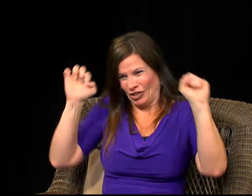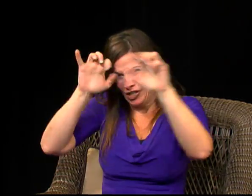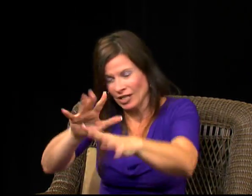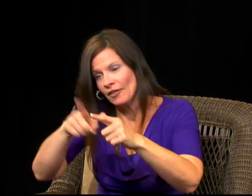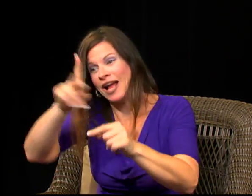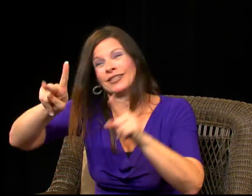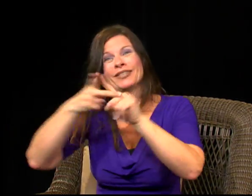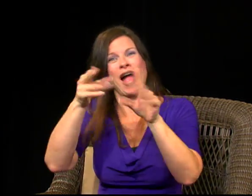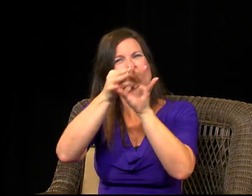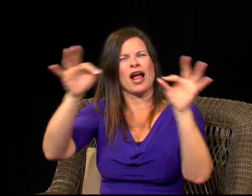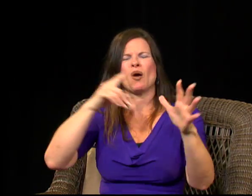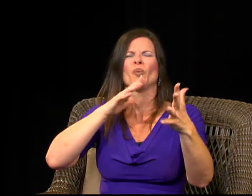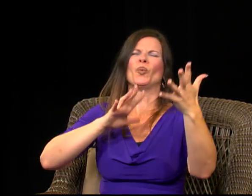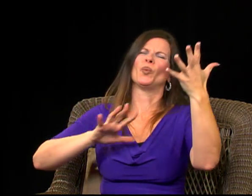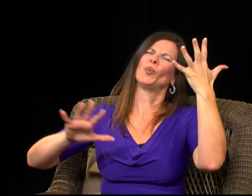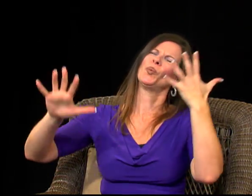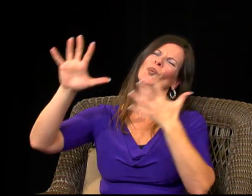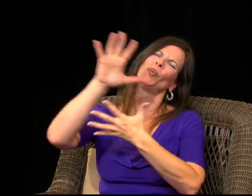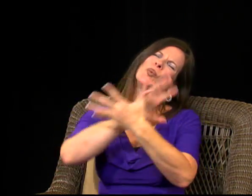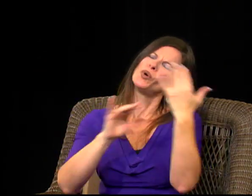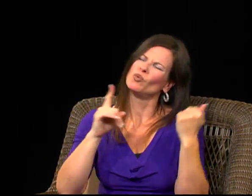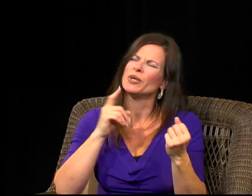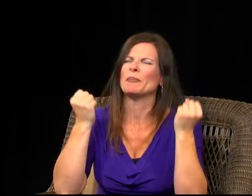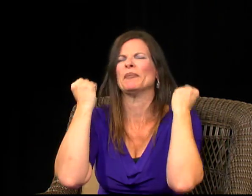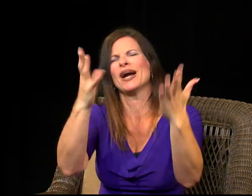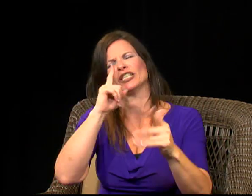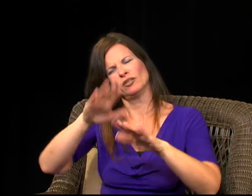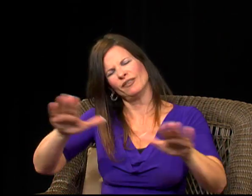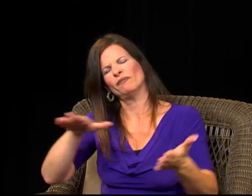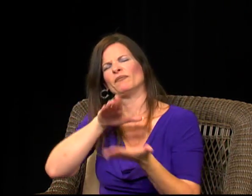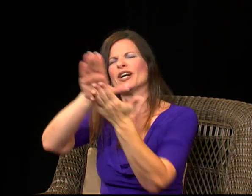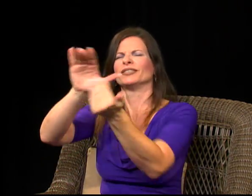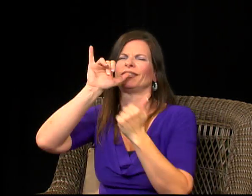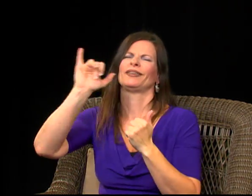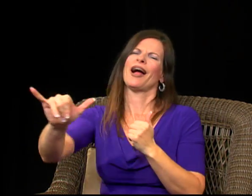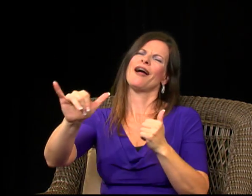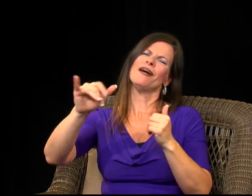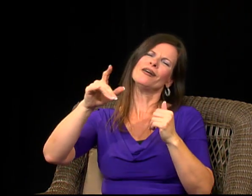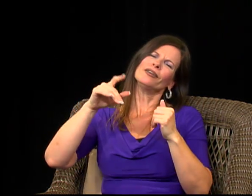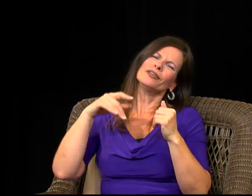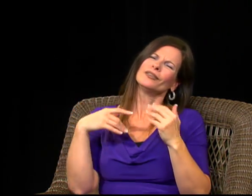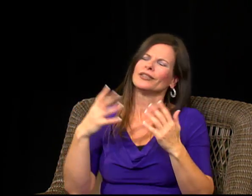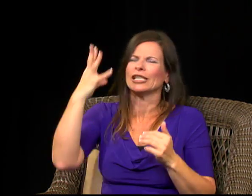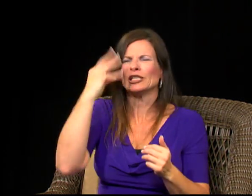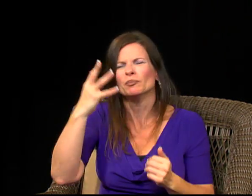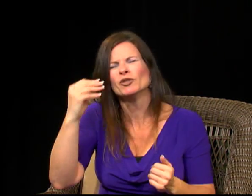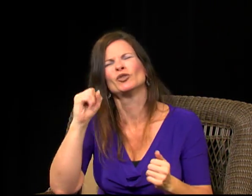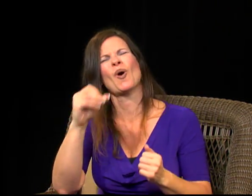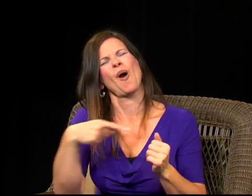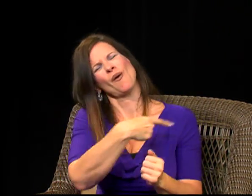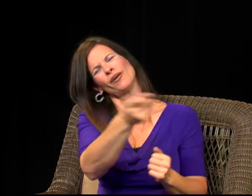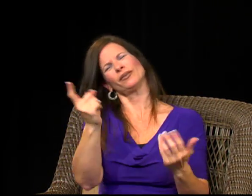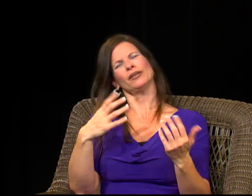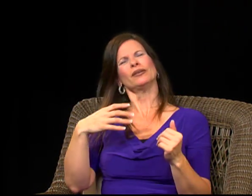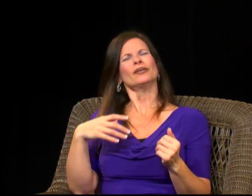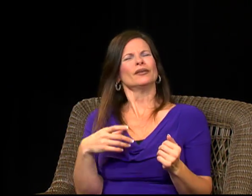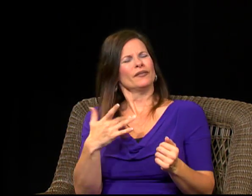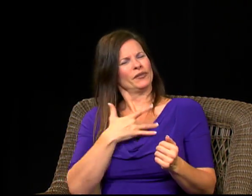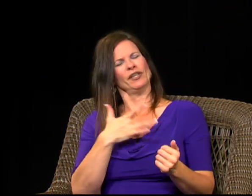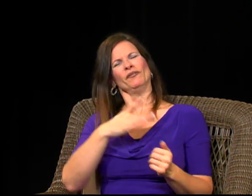not given to deaf children, and so they have to teach all of these concepts all over again because deaf children don't get that type of support, linguistic